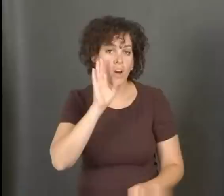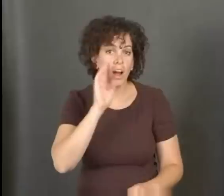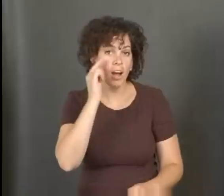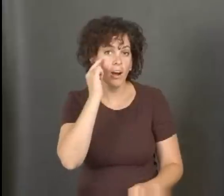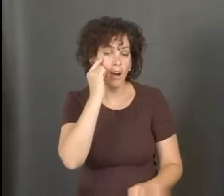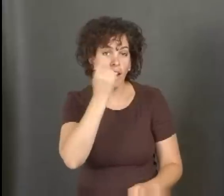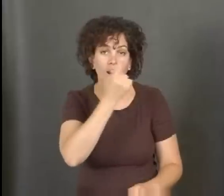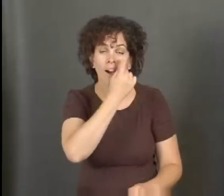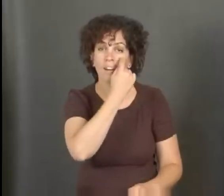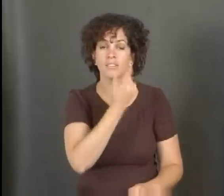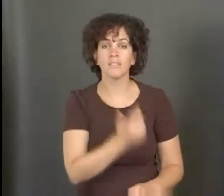Brown eyes.